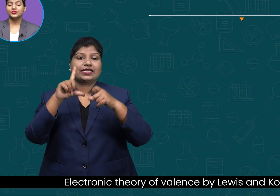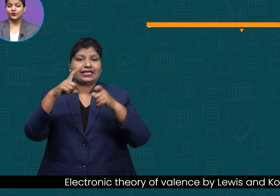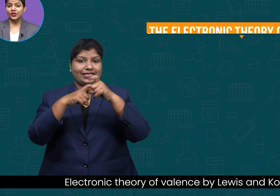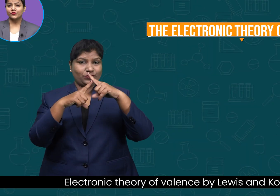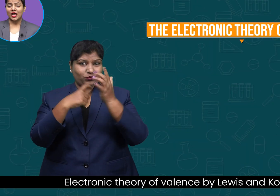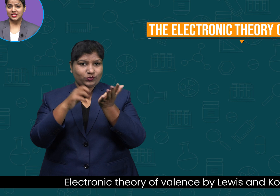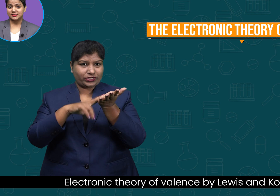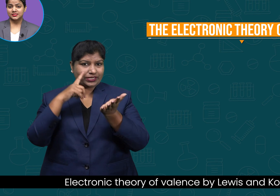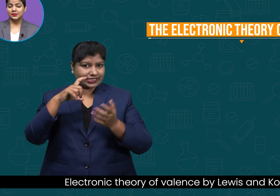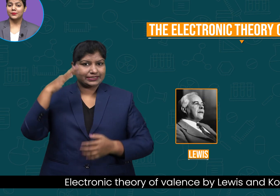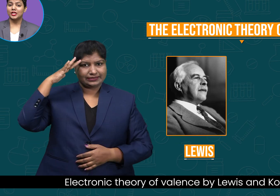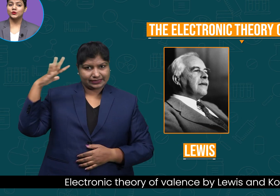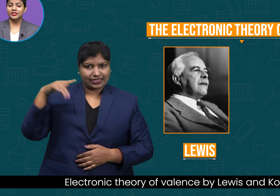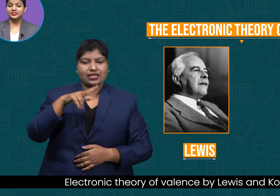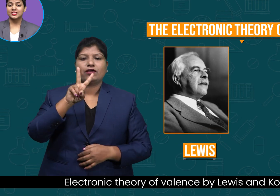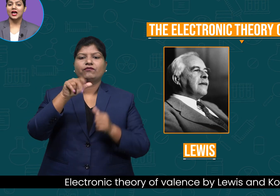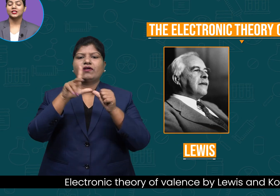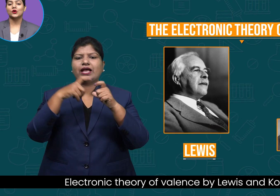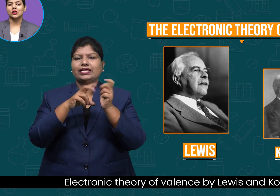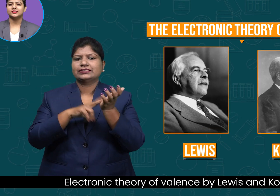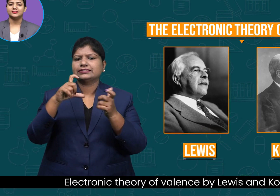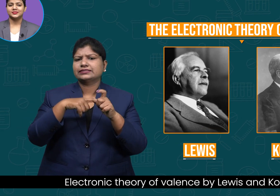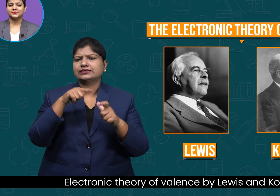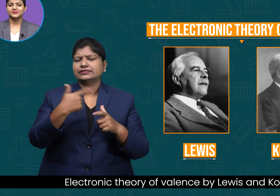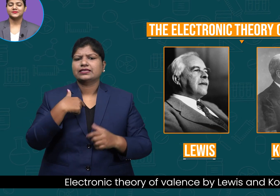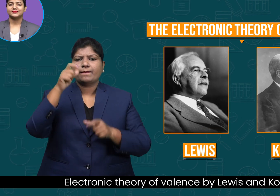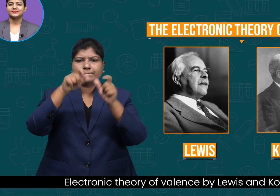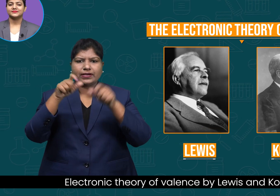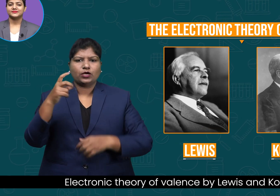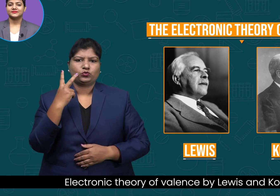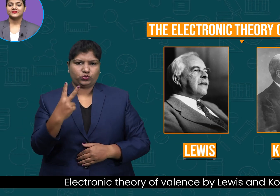Electronic Theory of Valence by Lewis and Kossel.